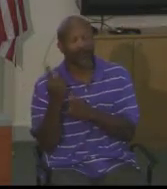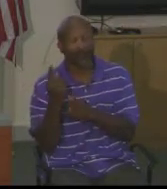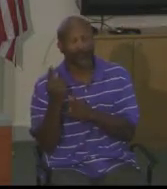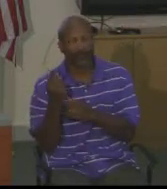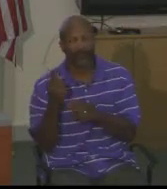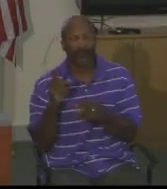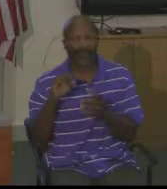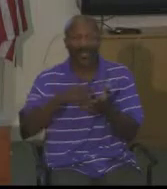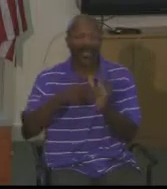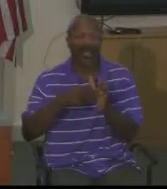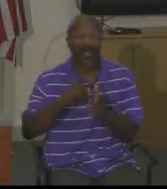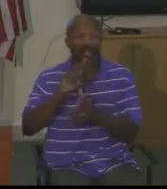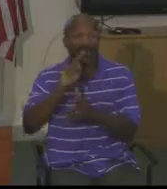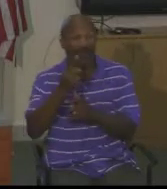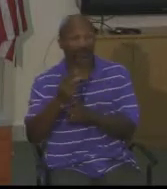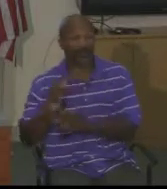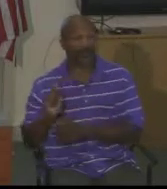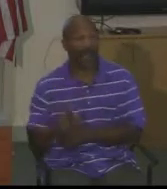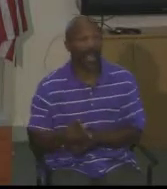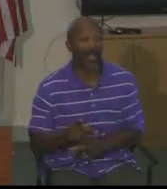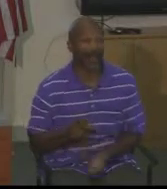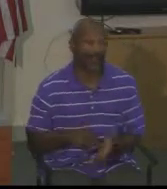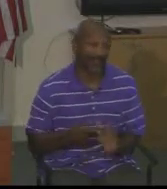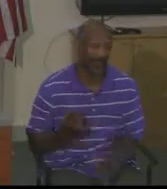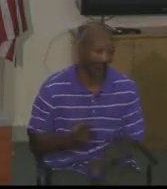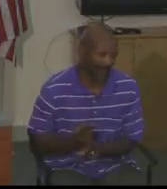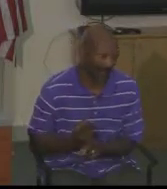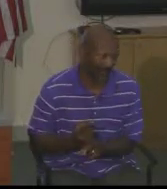which means it has to be the first thing to go back in.